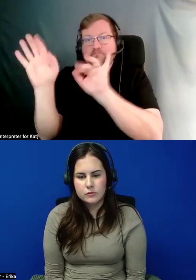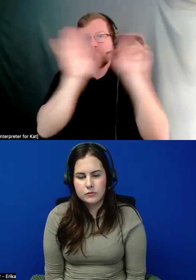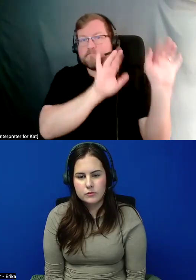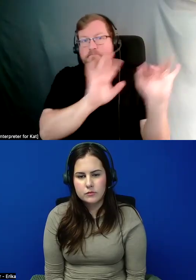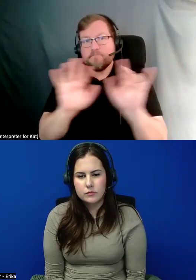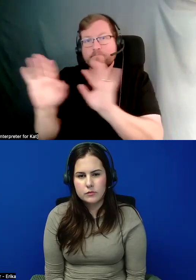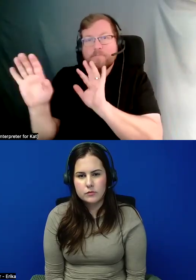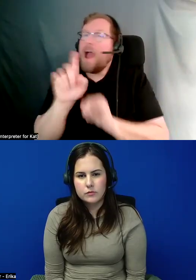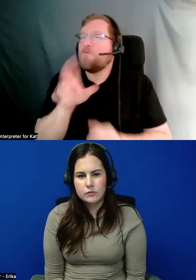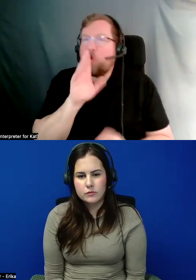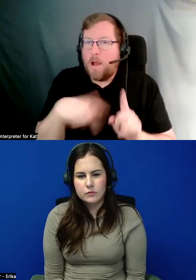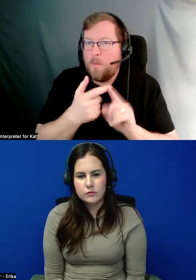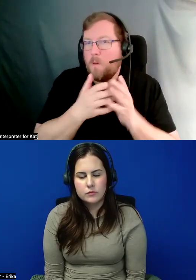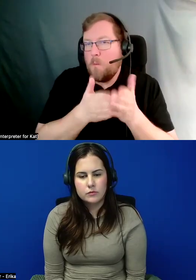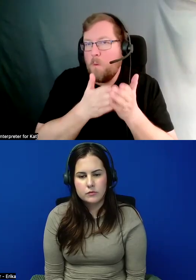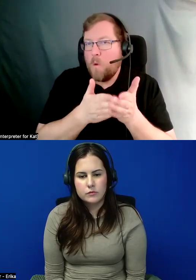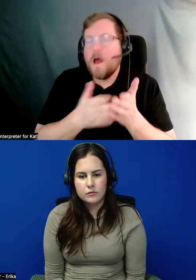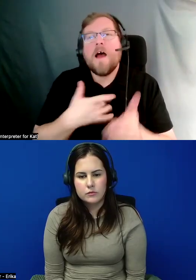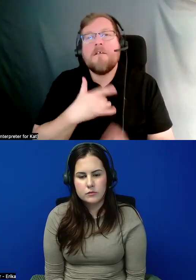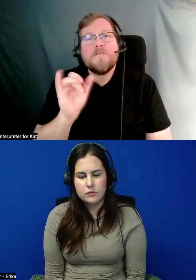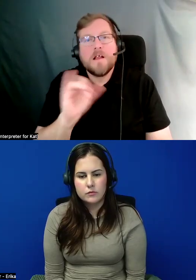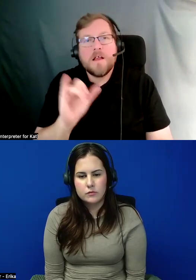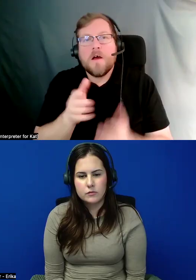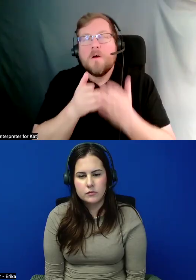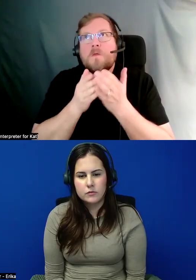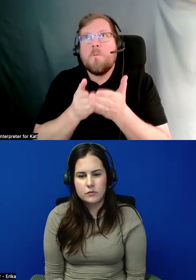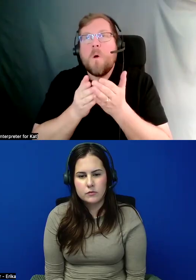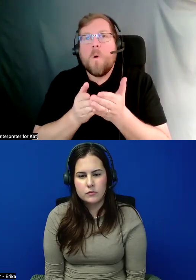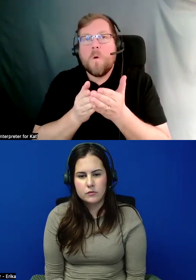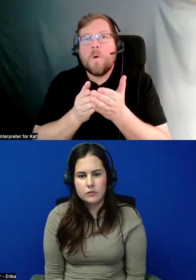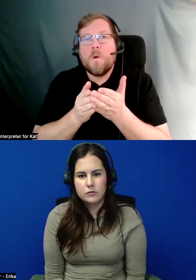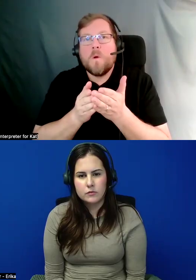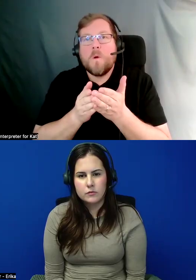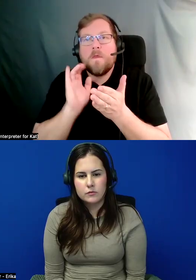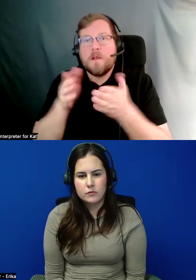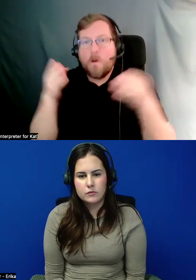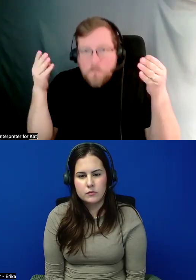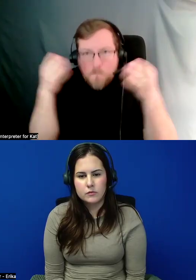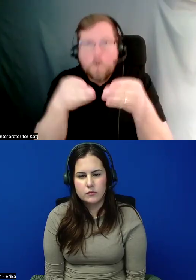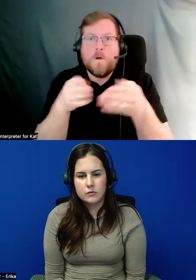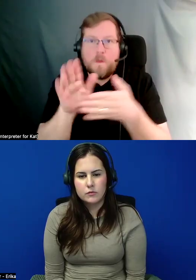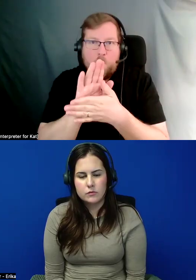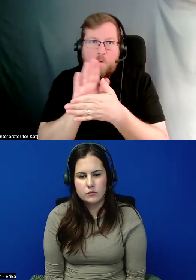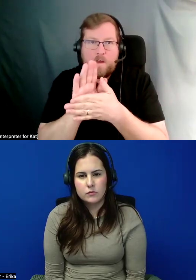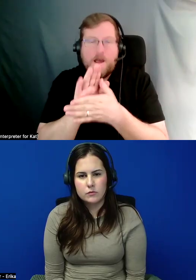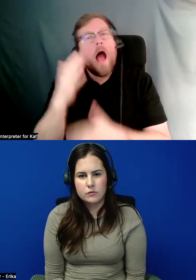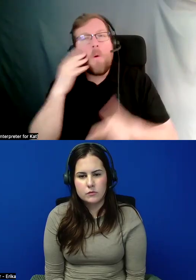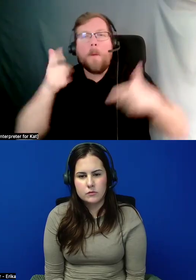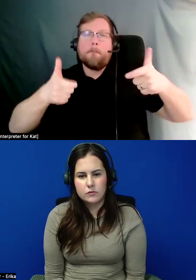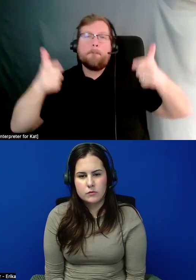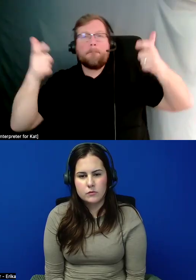boat. I feel like the boat in the focus of the movie. I mean, I know it's